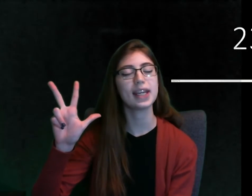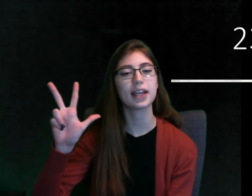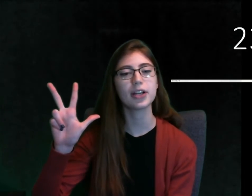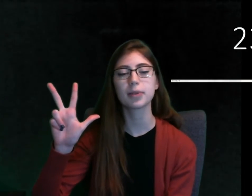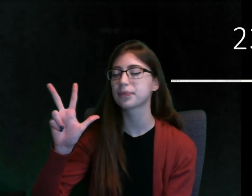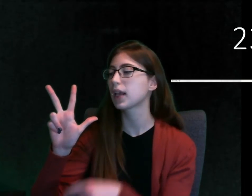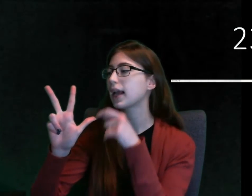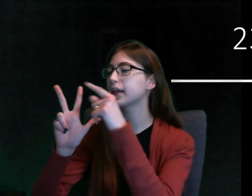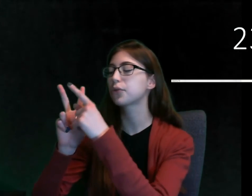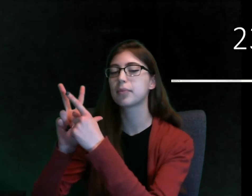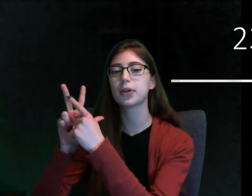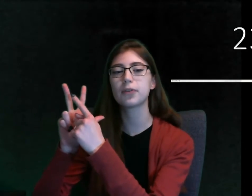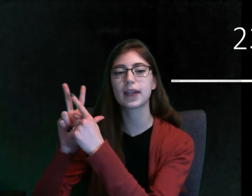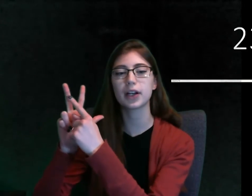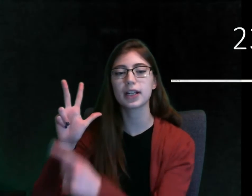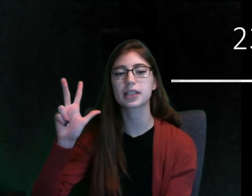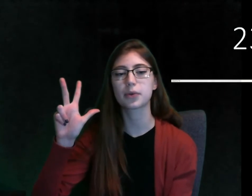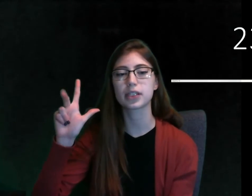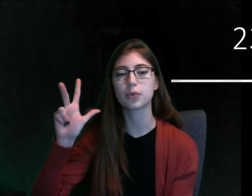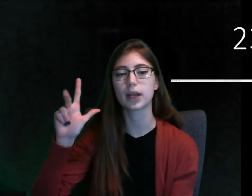shape and your middle finger is going to wiggle,